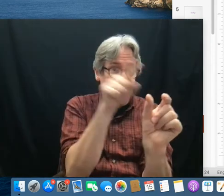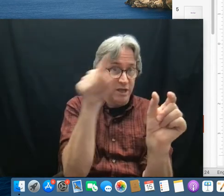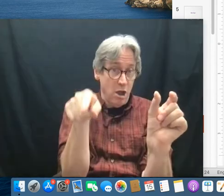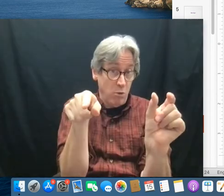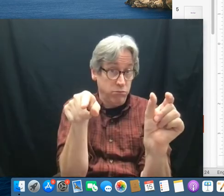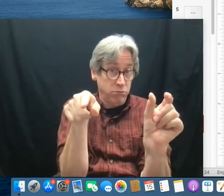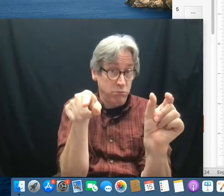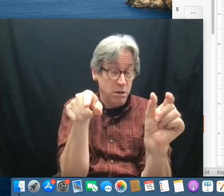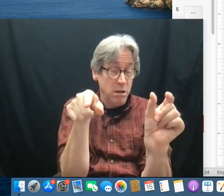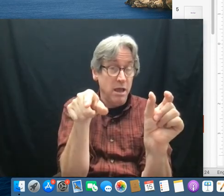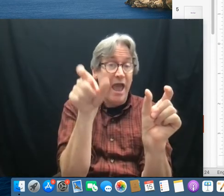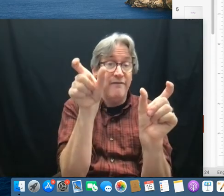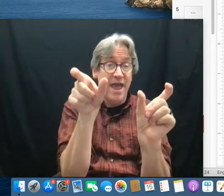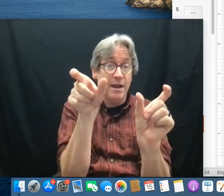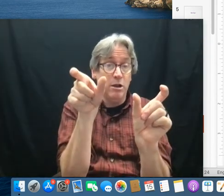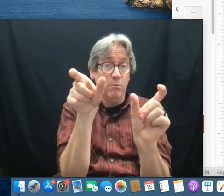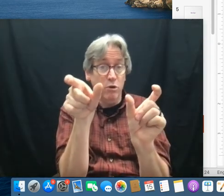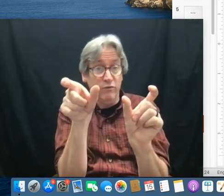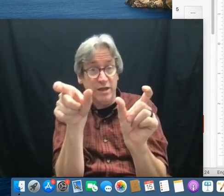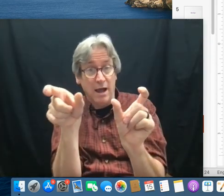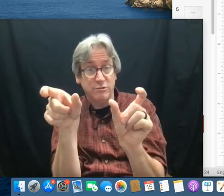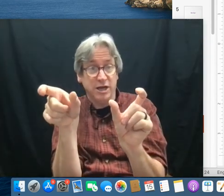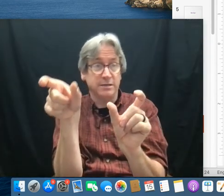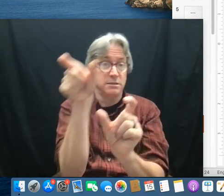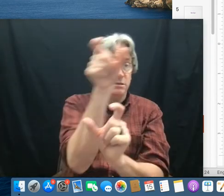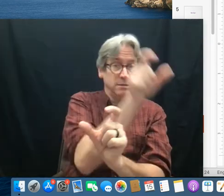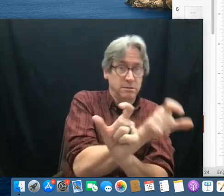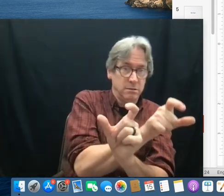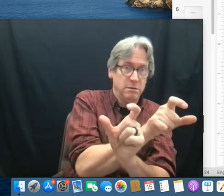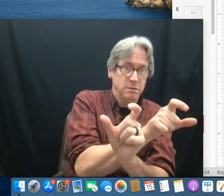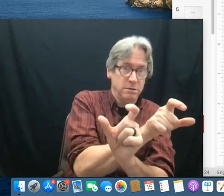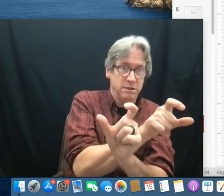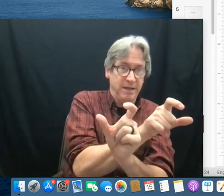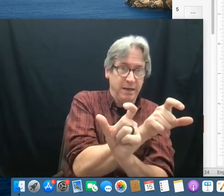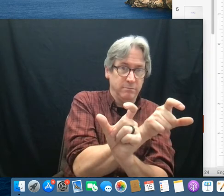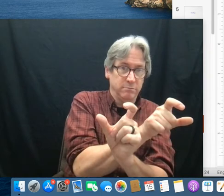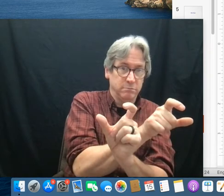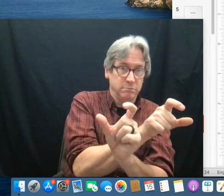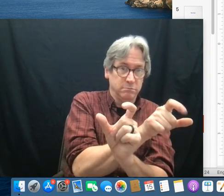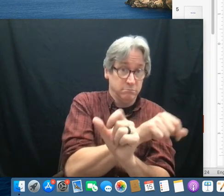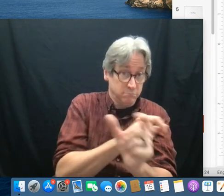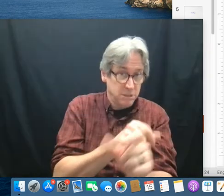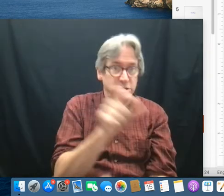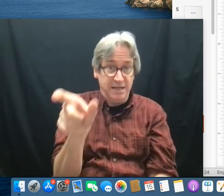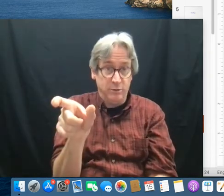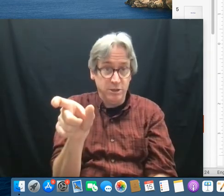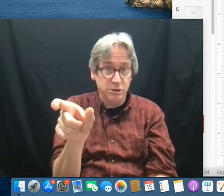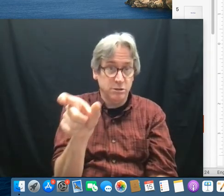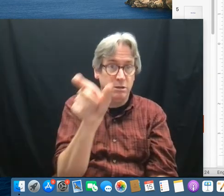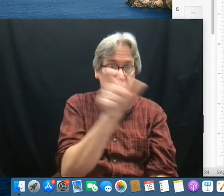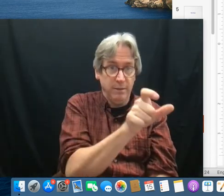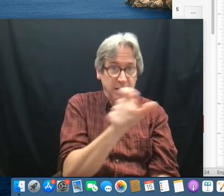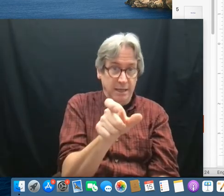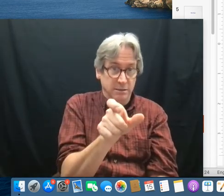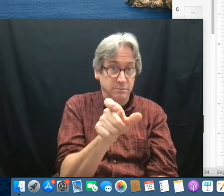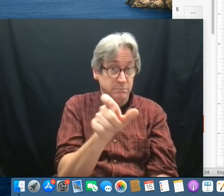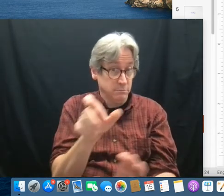infantile. Then figure out what's the verb, who's doing it, and